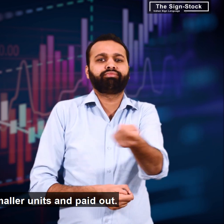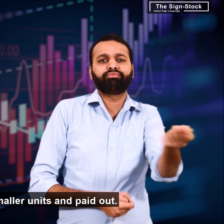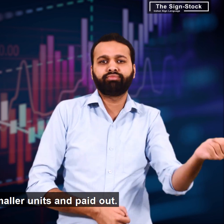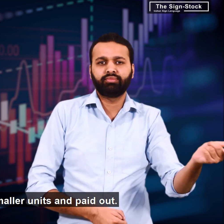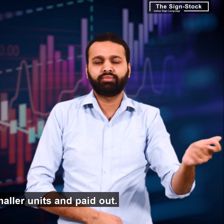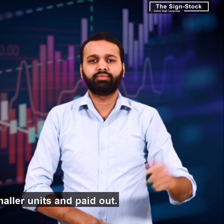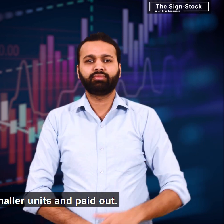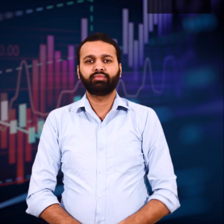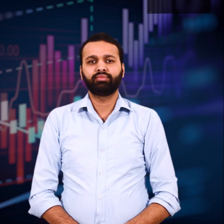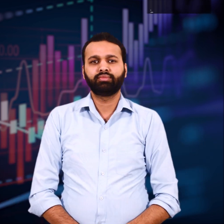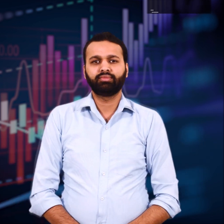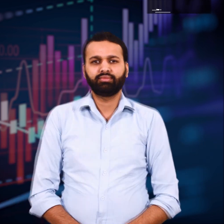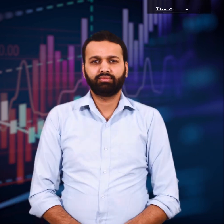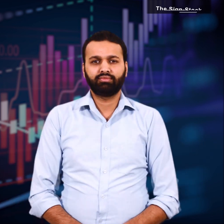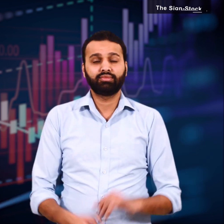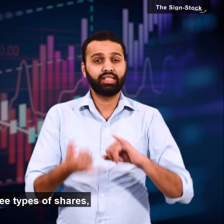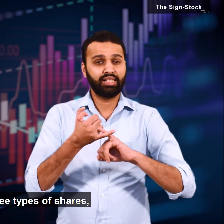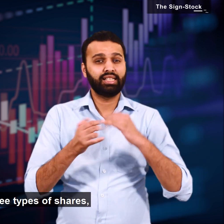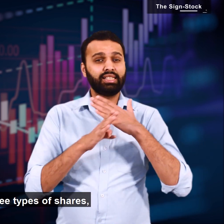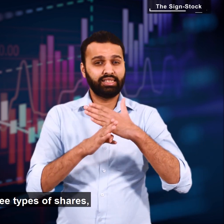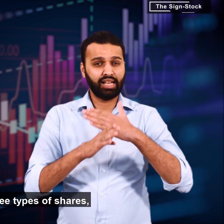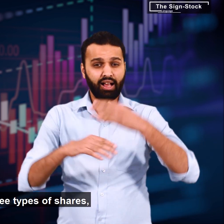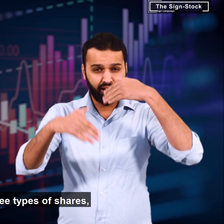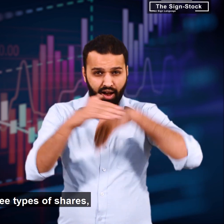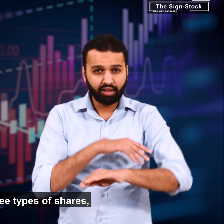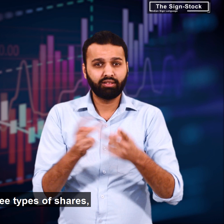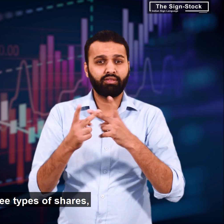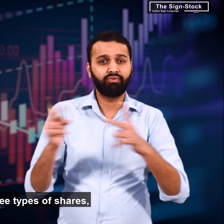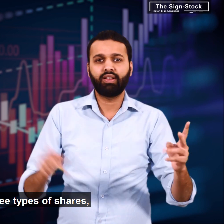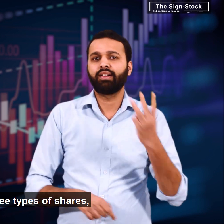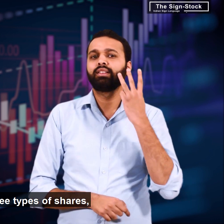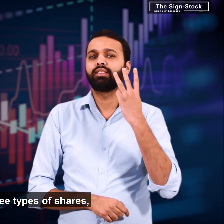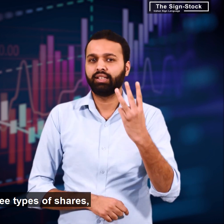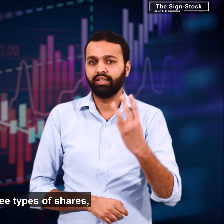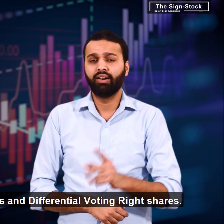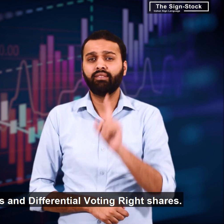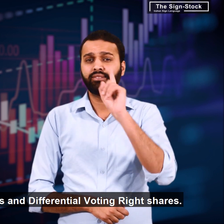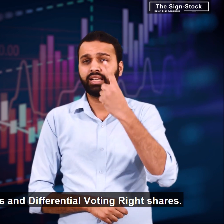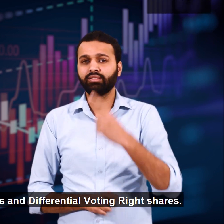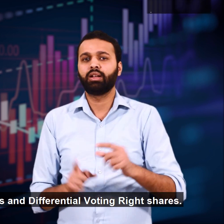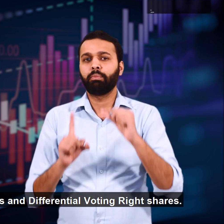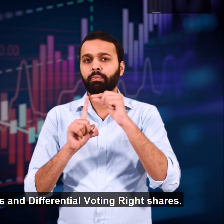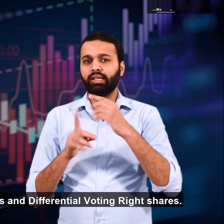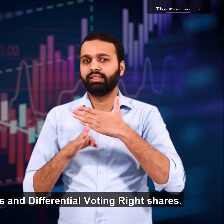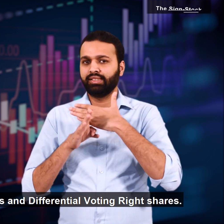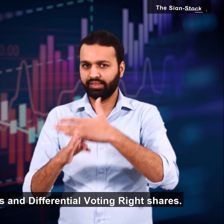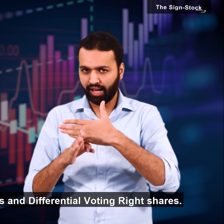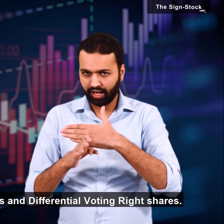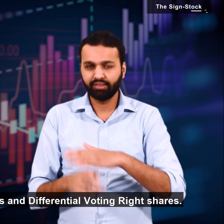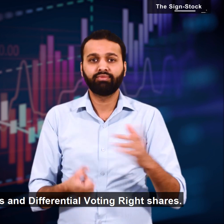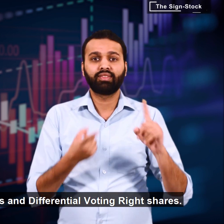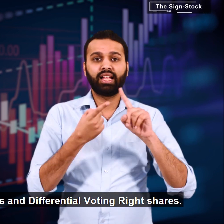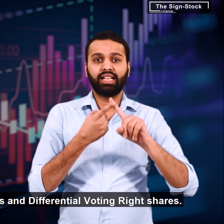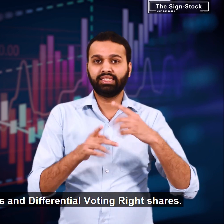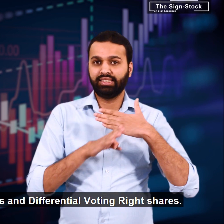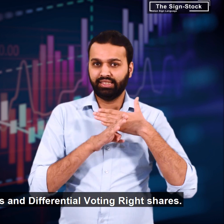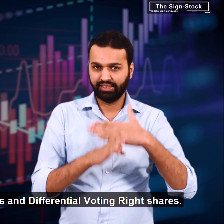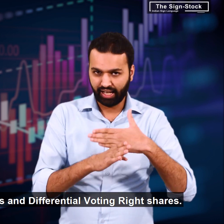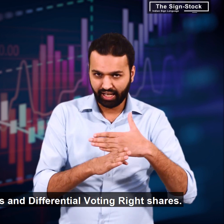units and paid out. There are 3 types of shares: preference shares, equity shares, and